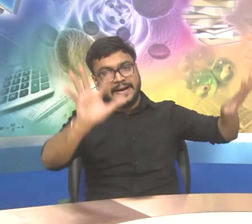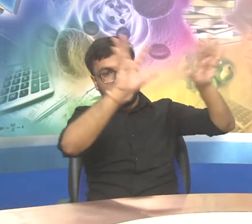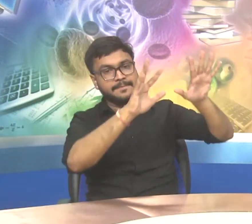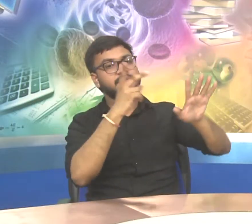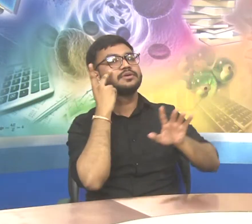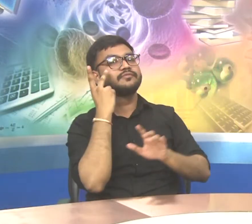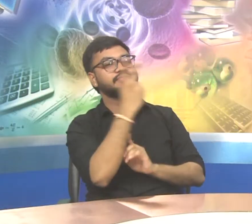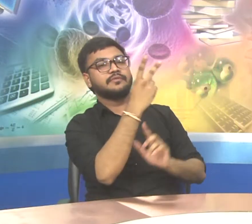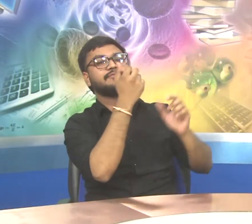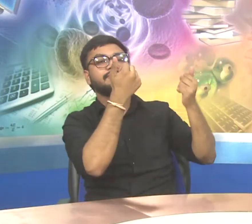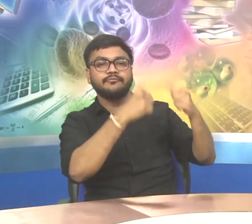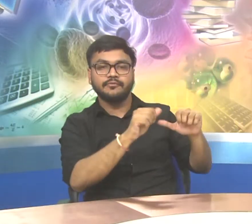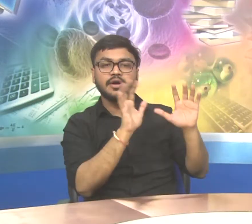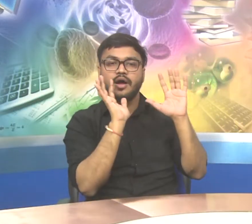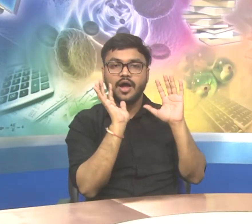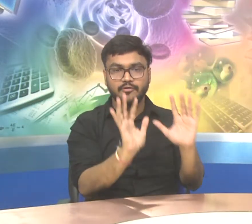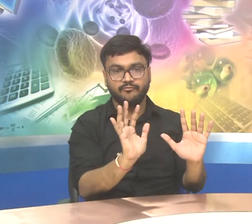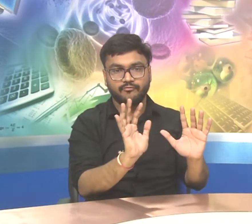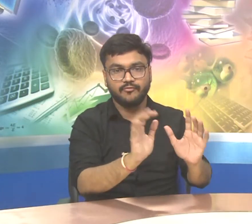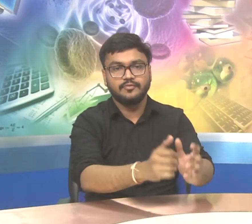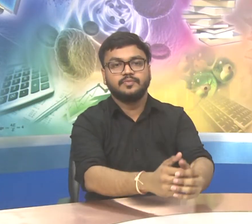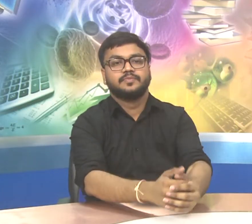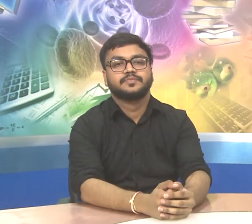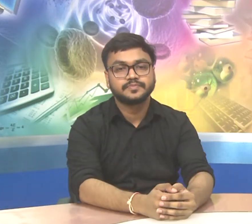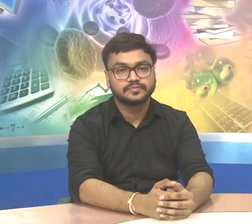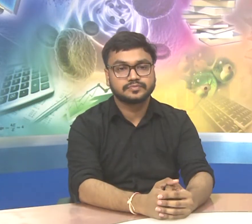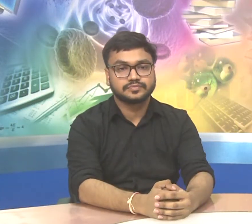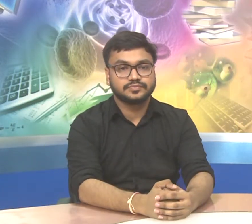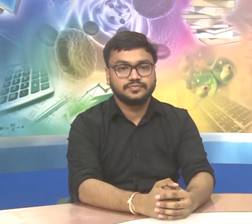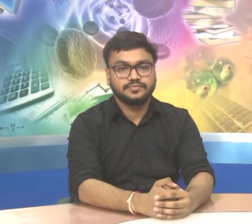visual explanation of the earth.